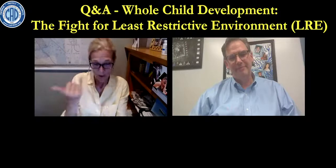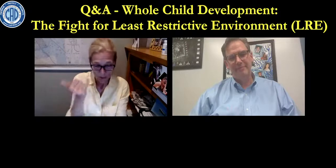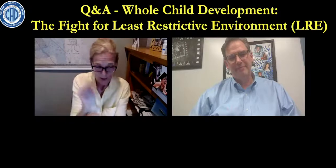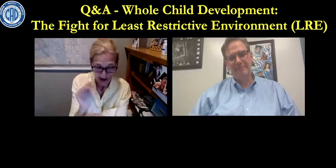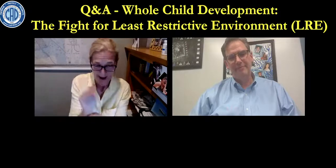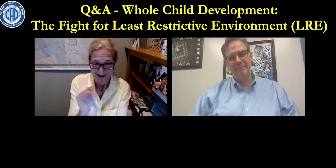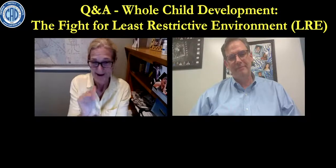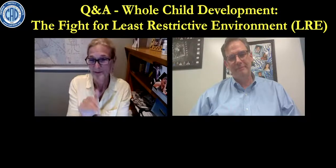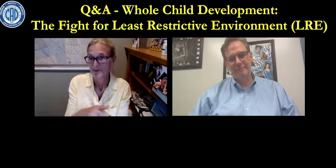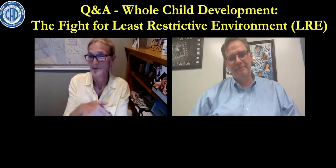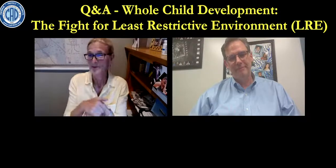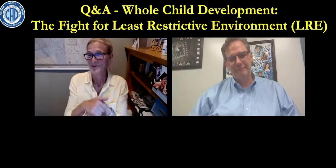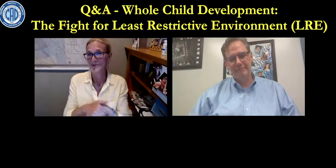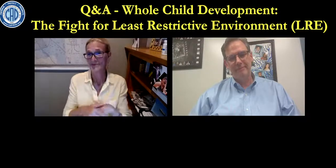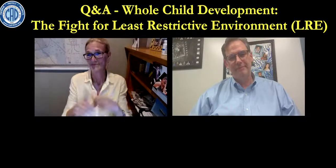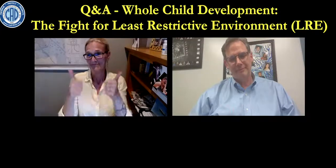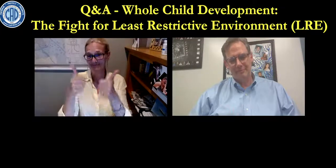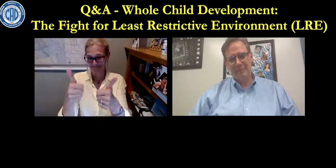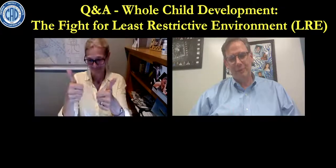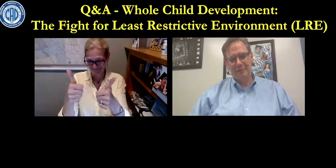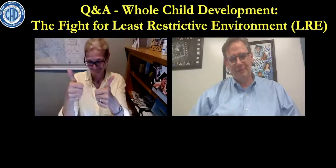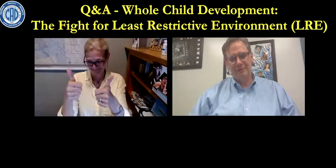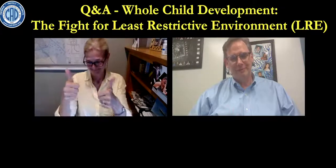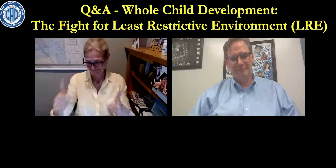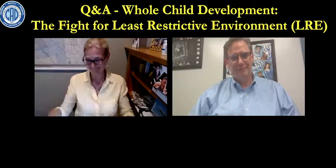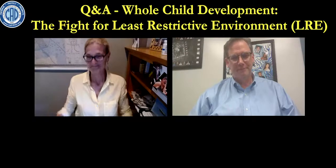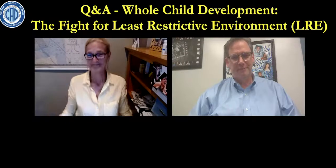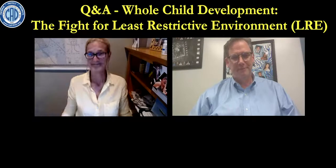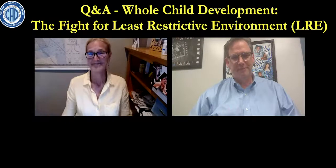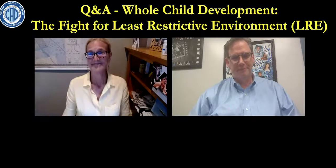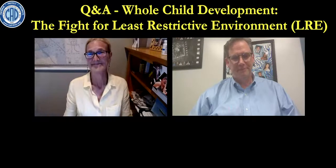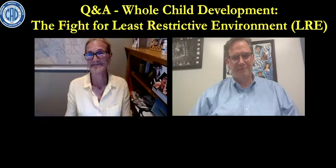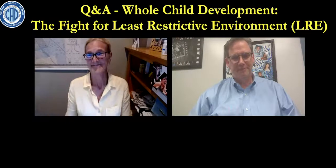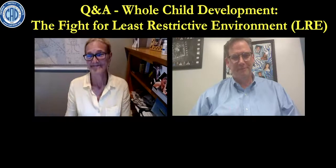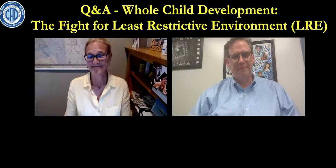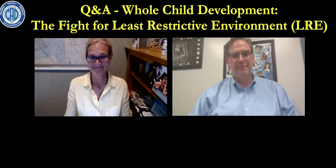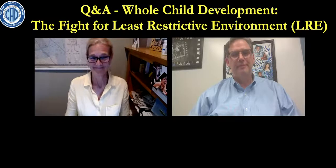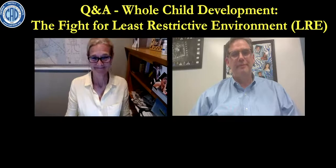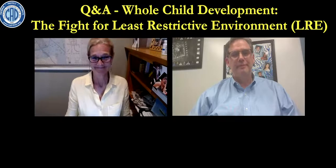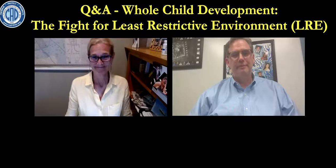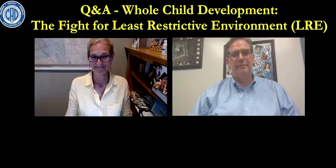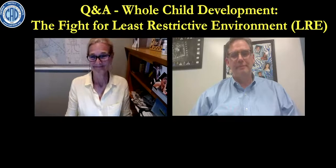hope. Thank you so much for your time. Thank you for coming tonight, and you take care.